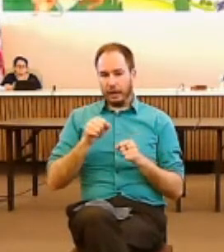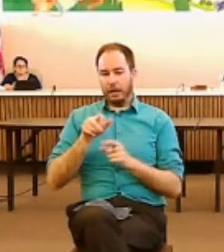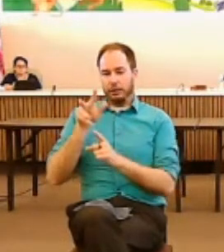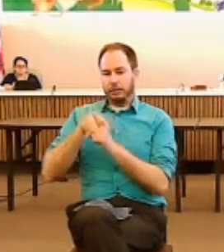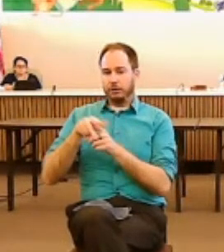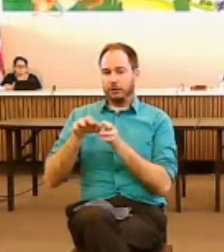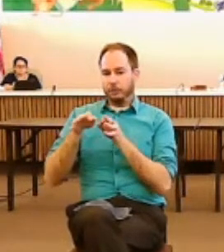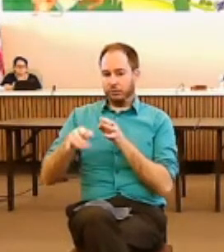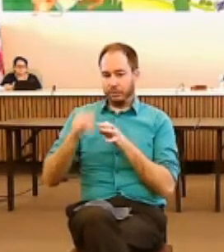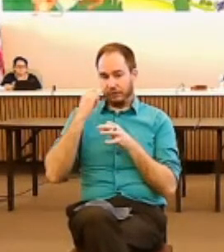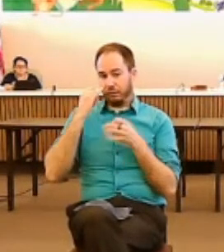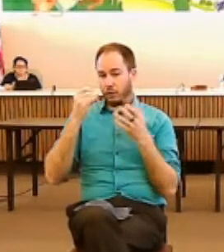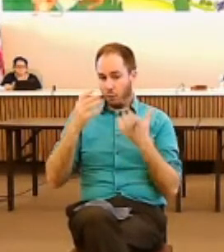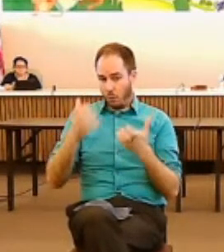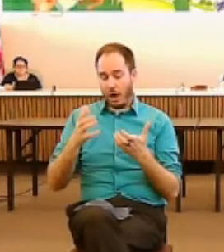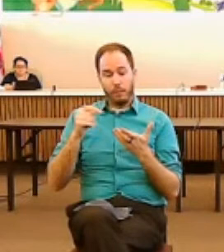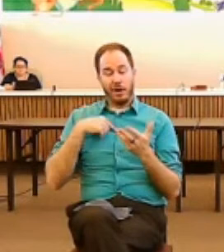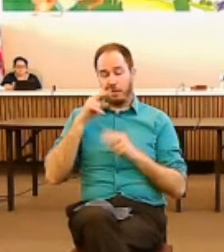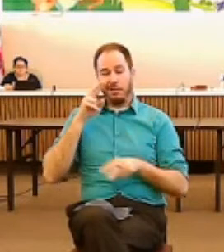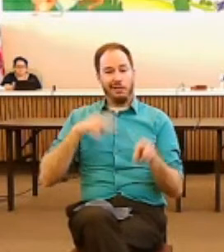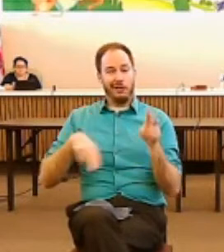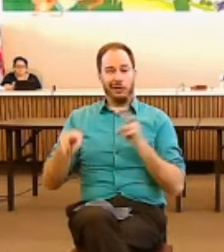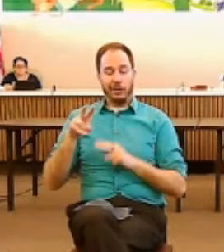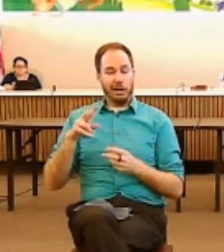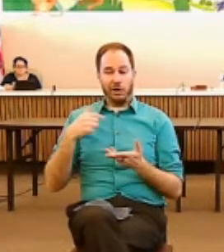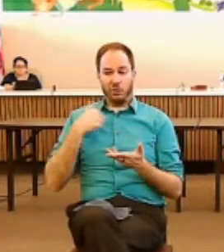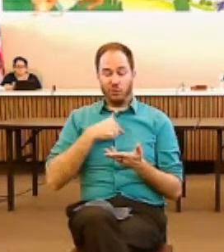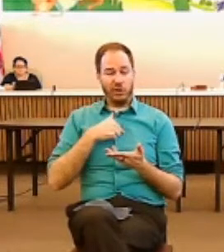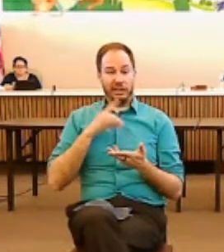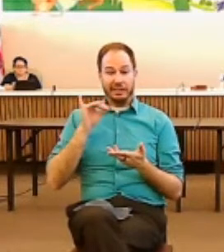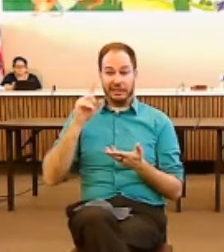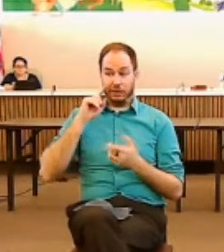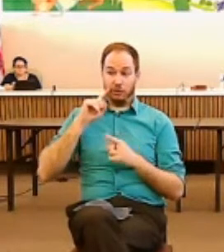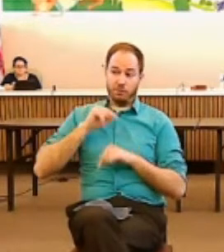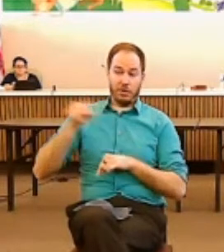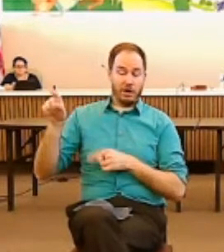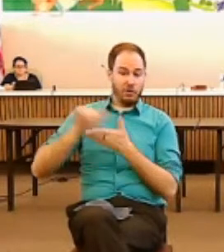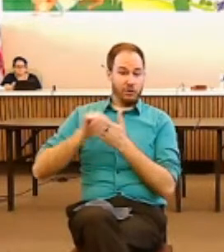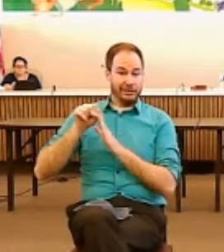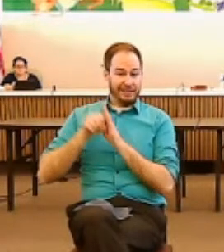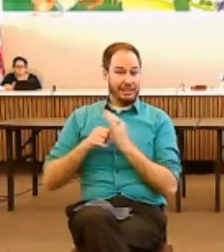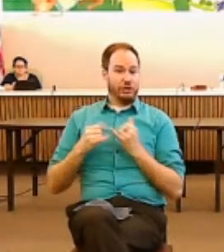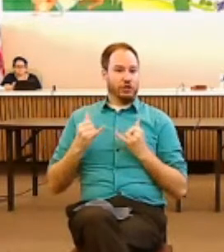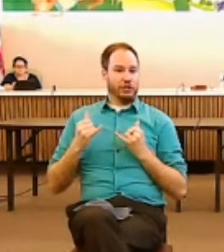you desire. But in looking at it, we did hear back from the New York State DOT this